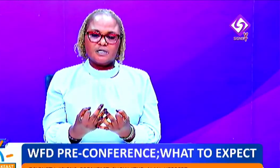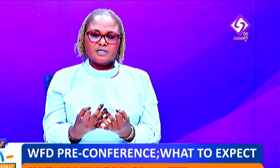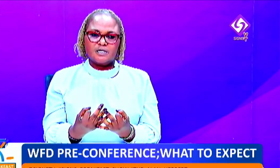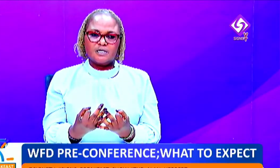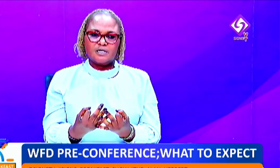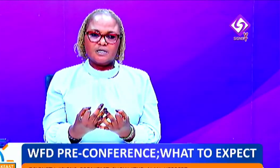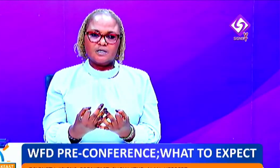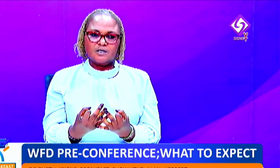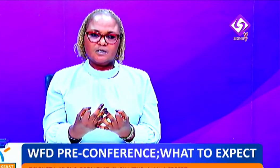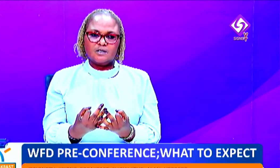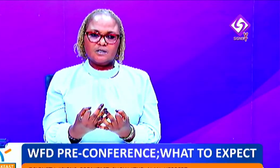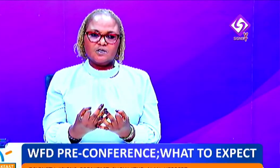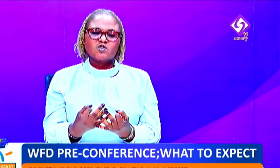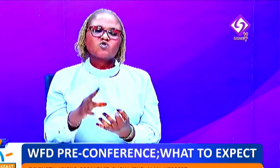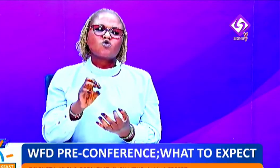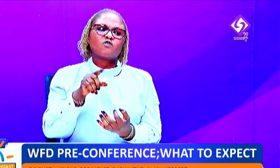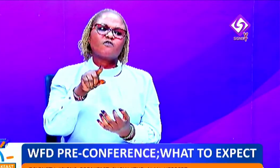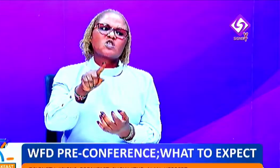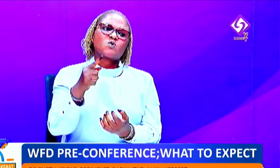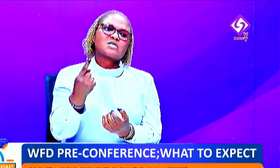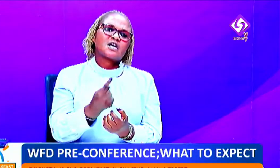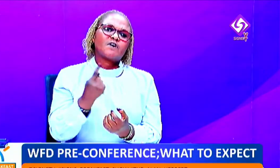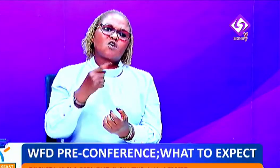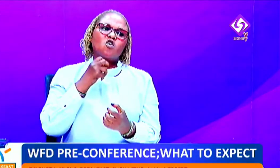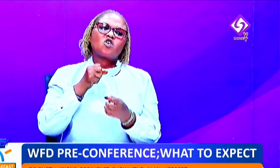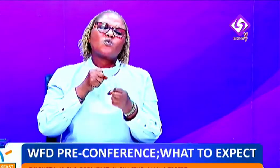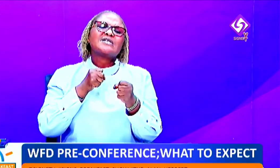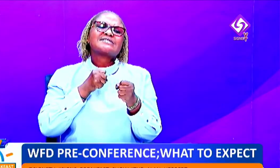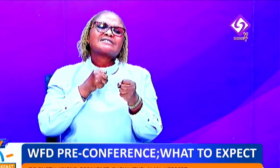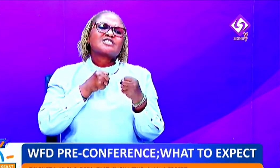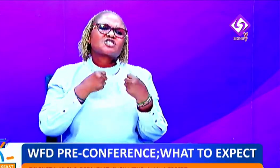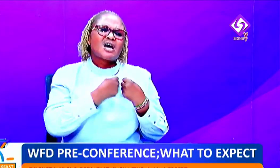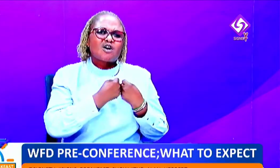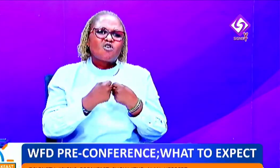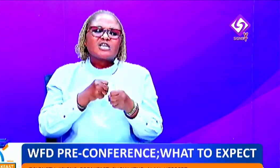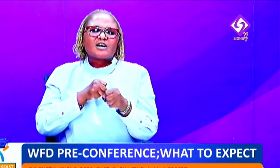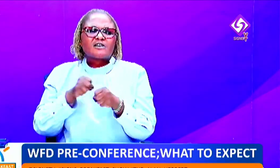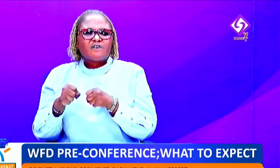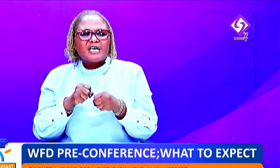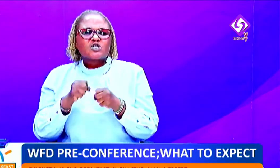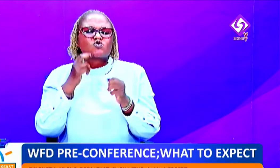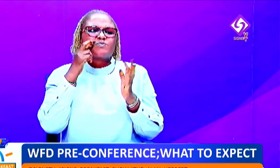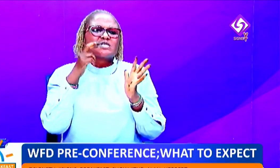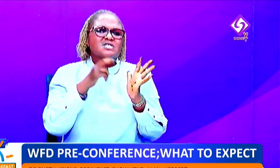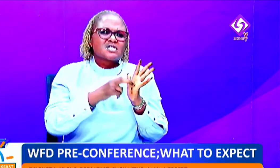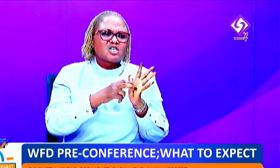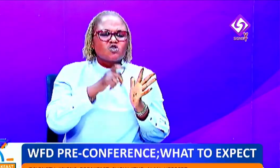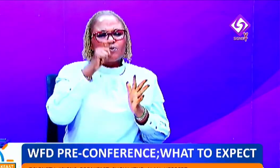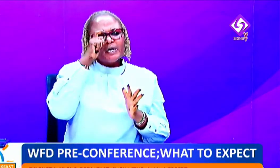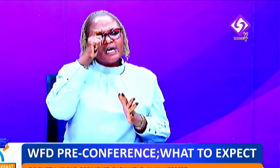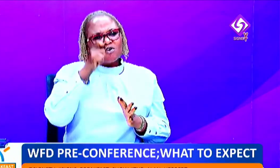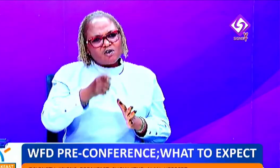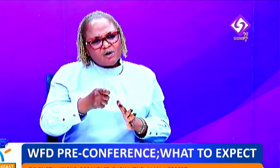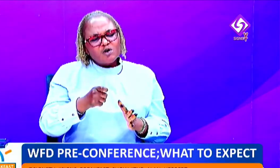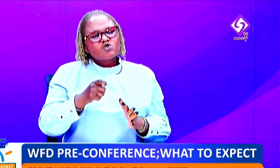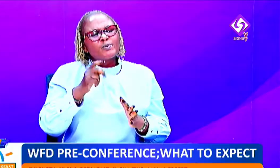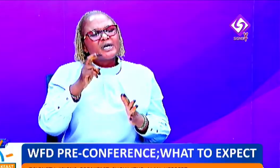the other family of your partner are not ready to accept you. So you're always struggling for space. You're always struggling to be seen,